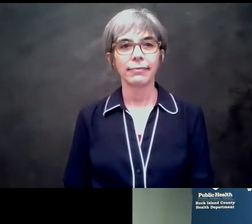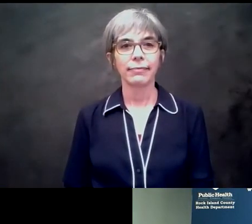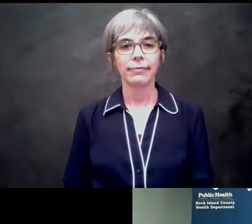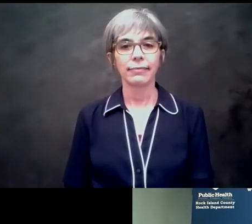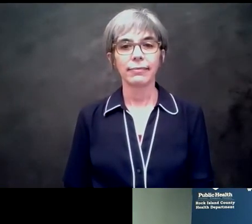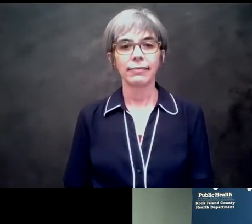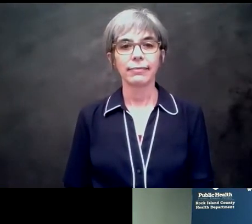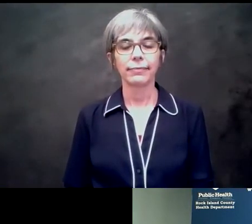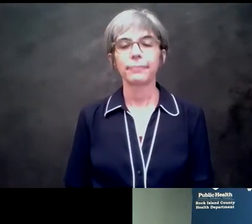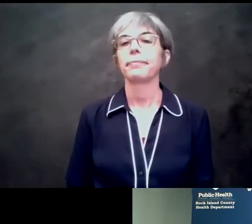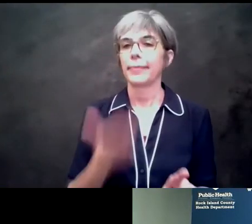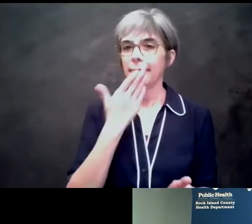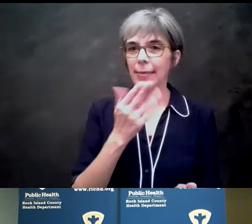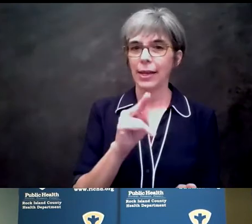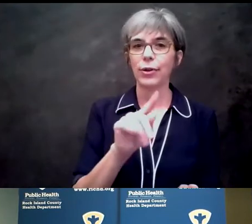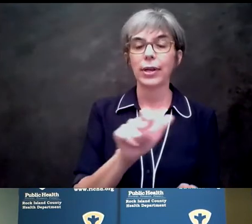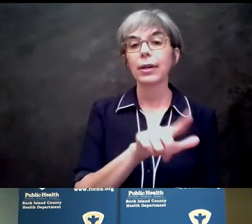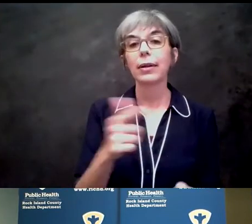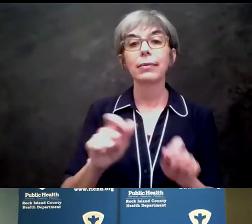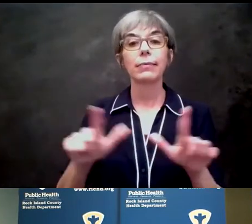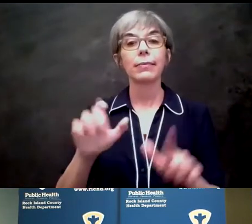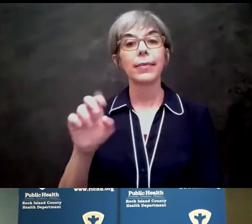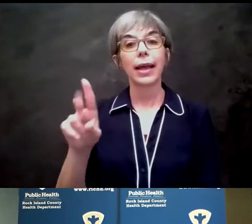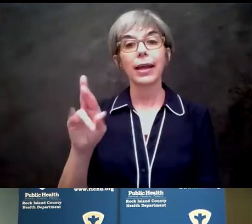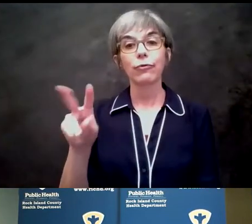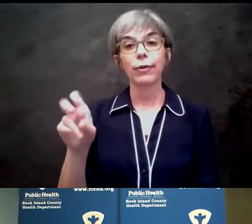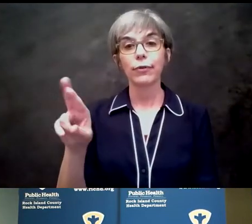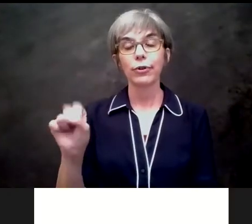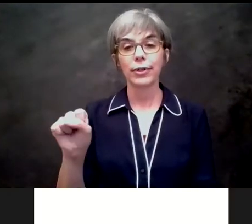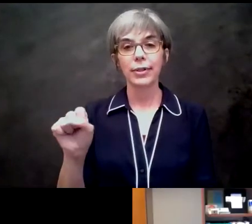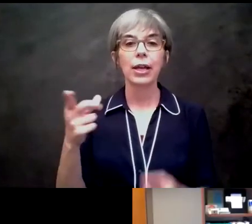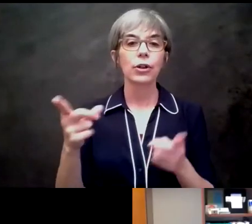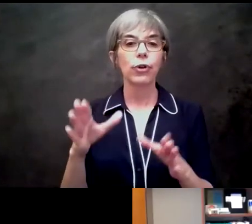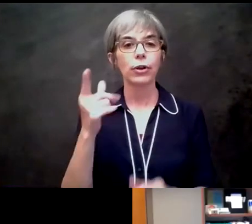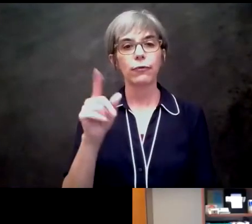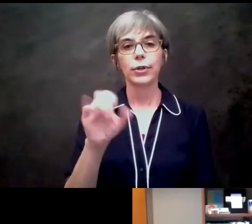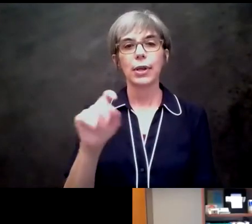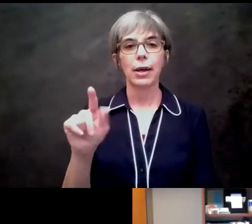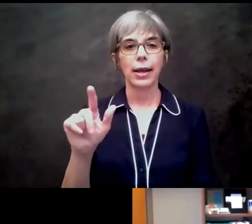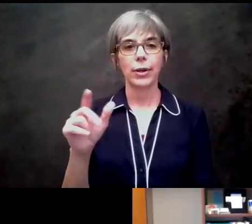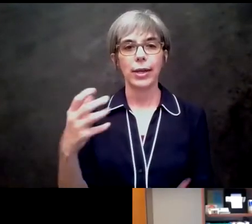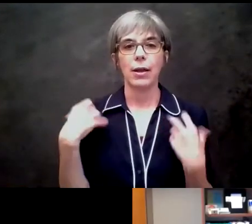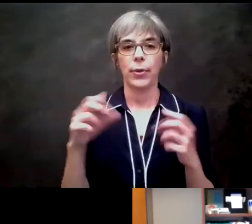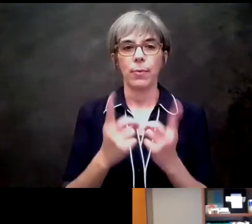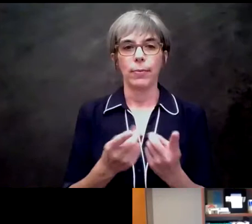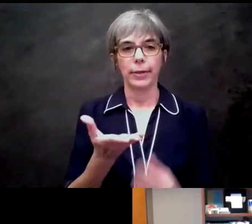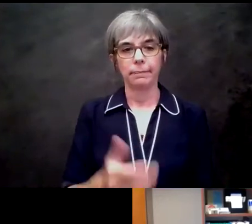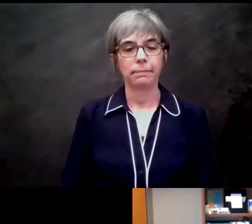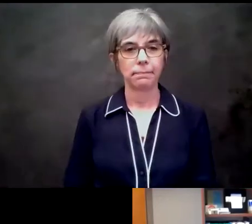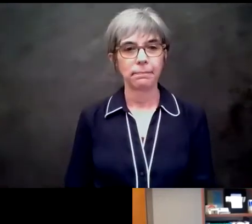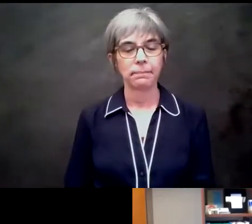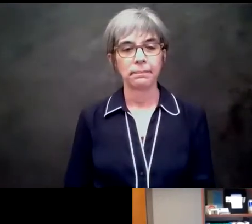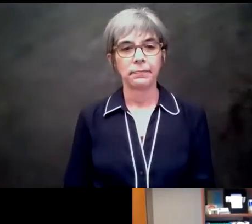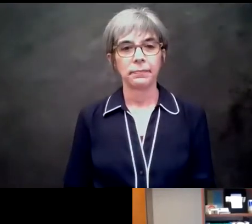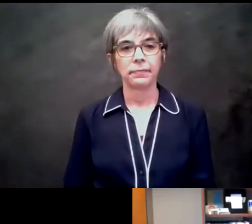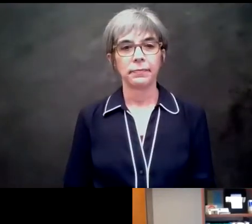Thank you, Nita. We'll go ahead next and hear from Ed Rivers, Director of the Scott County Health Department. Please go ahead, Ed.